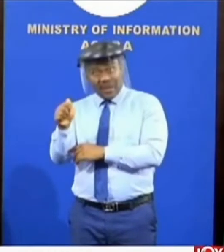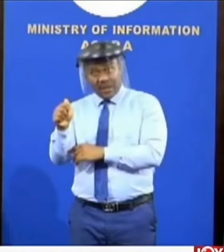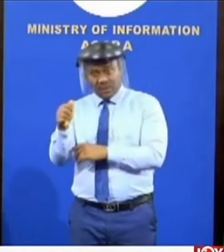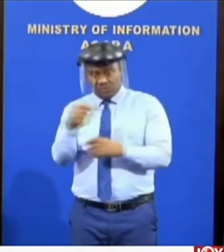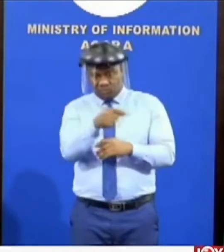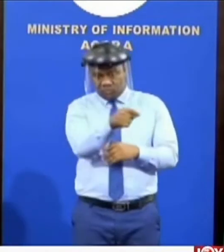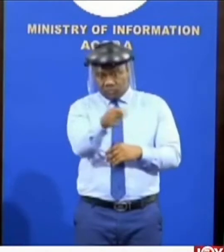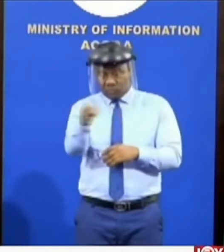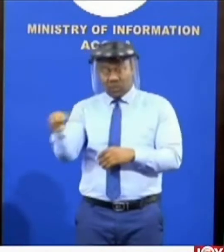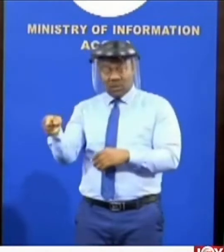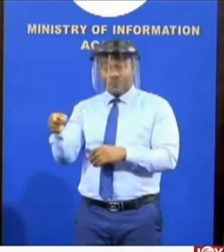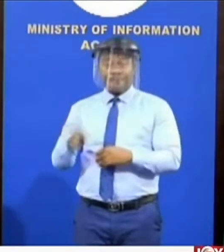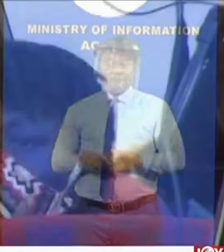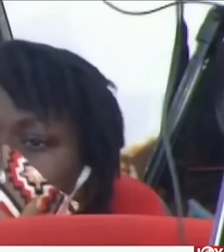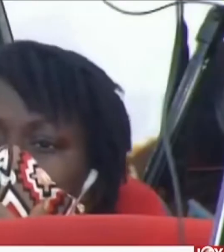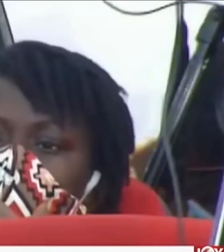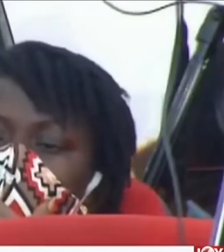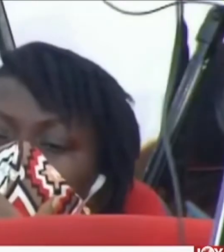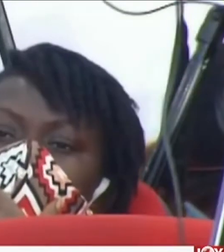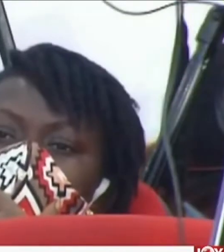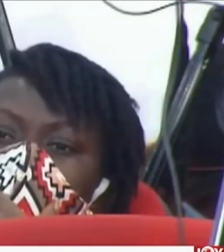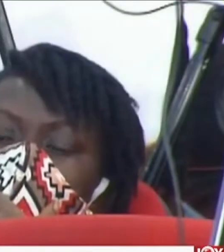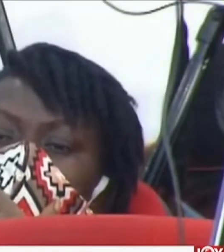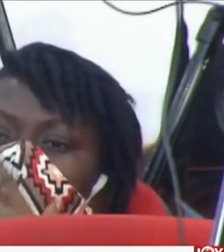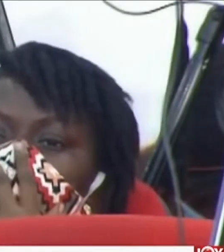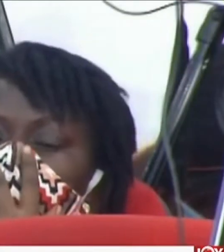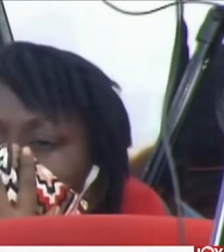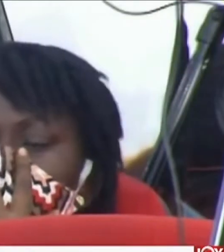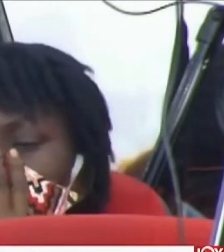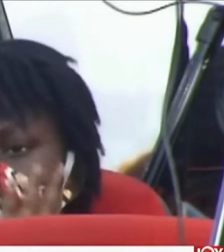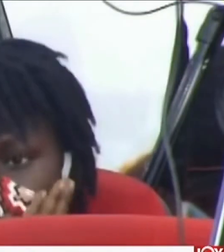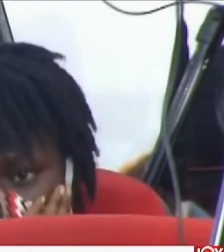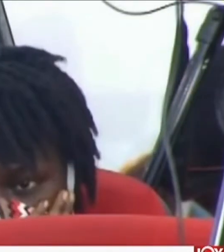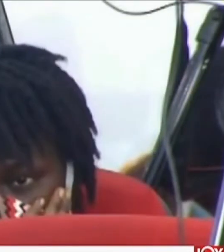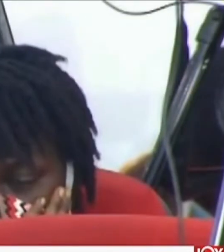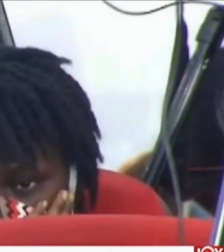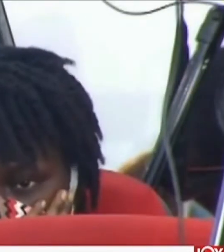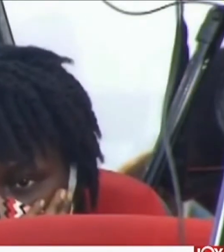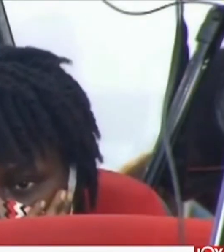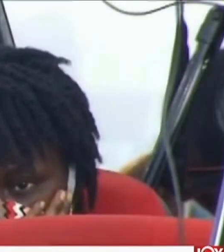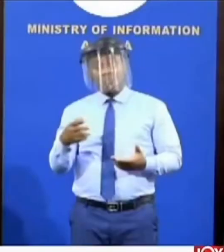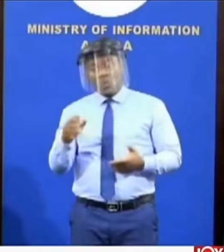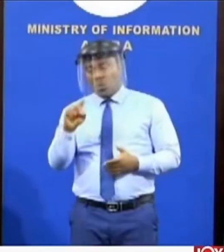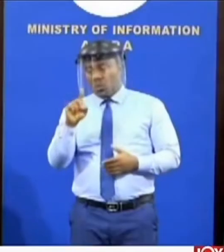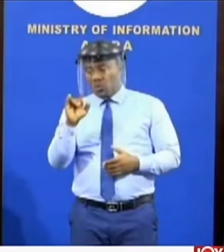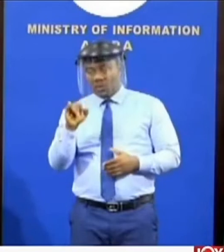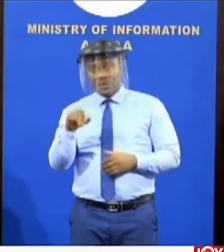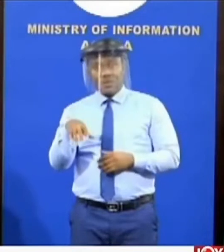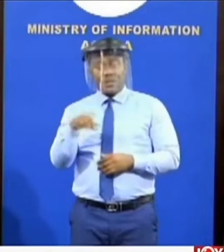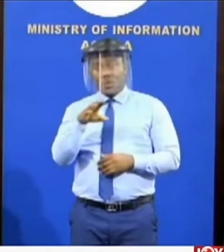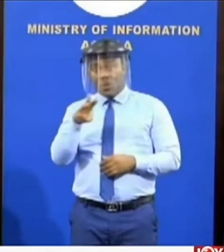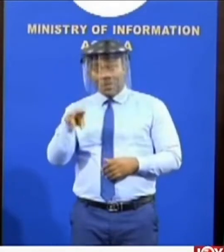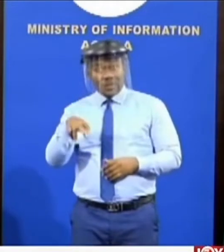this district that I've mentioned. Upper East, Northern, Northeast, OT, Western North,